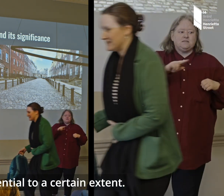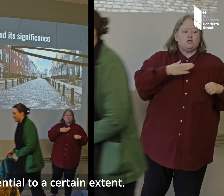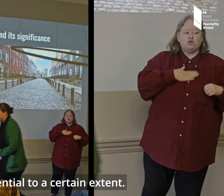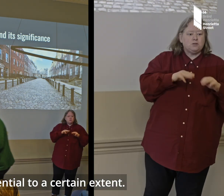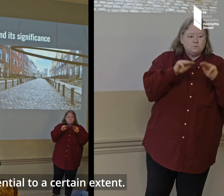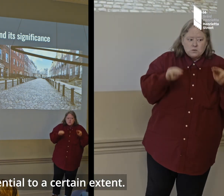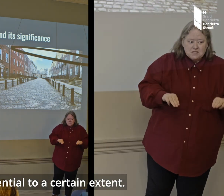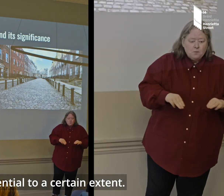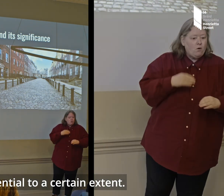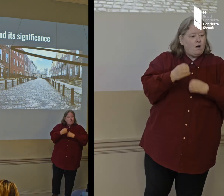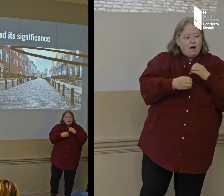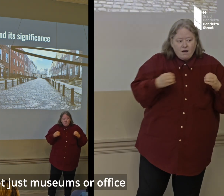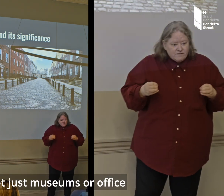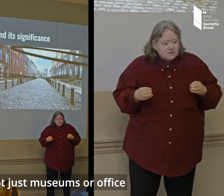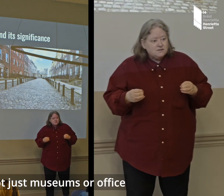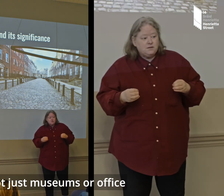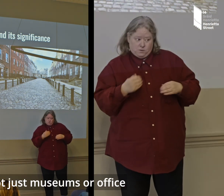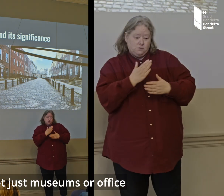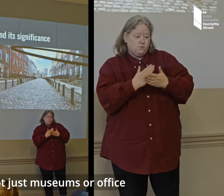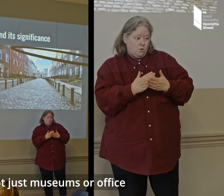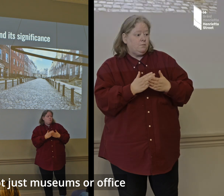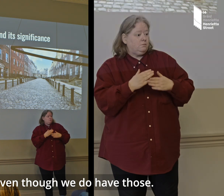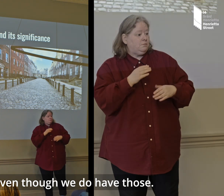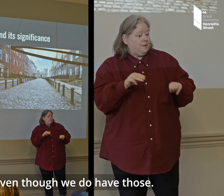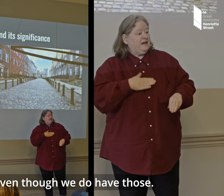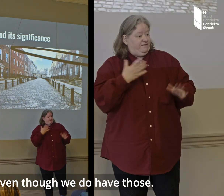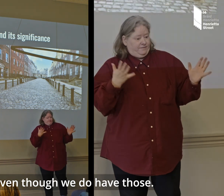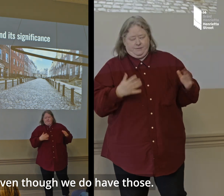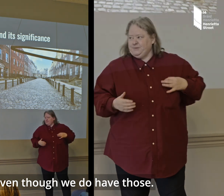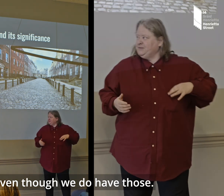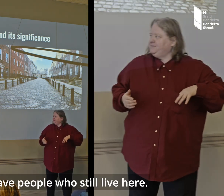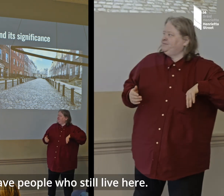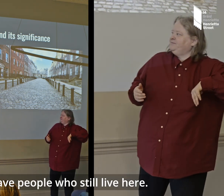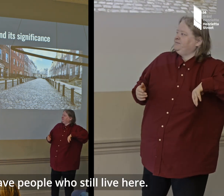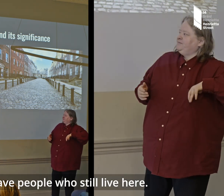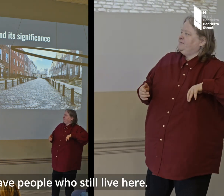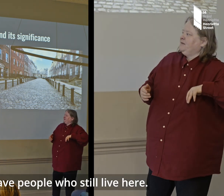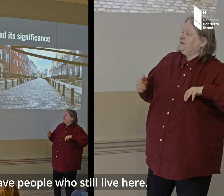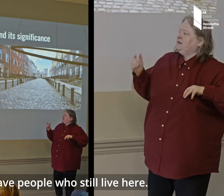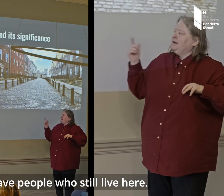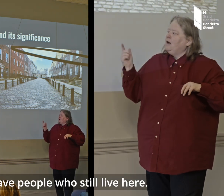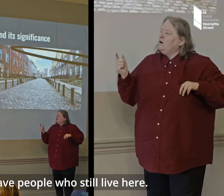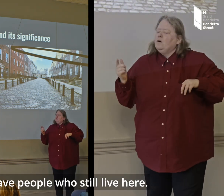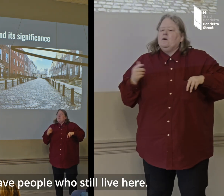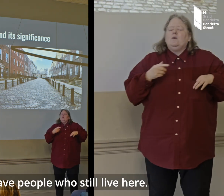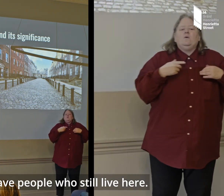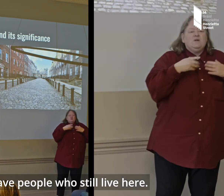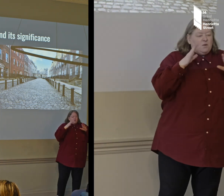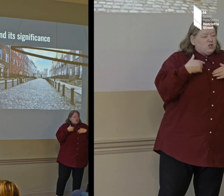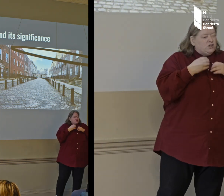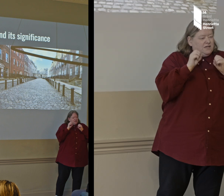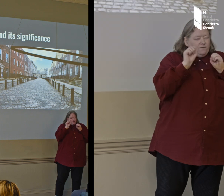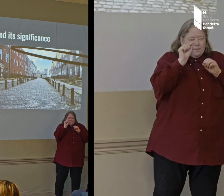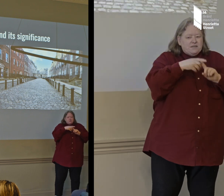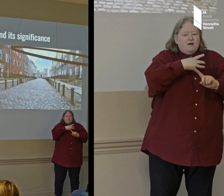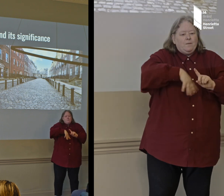still residential to a certain extent. It's not just museums or office buildings, even though we do have those. We also have people who still live here.